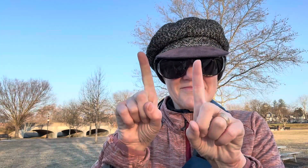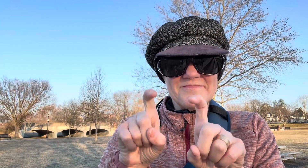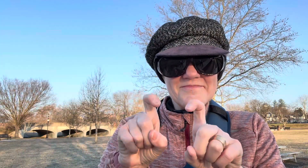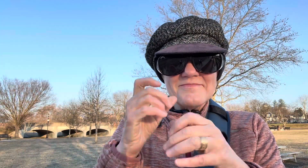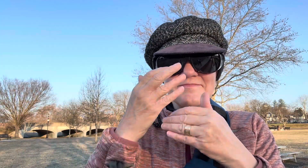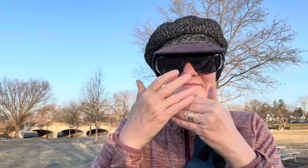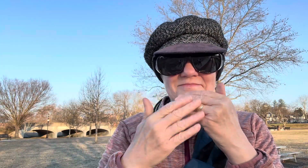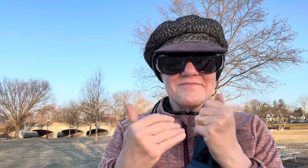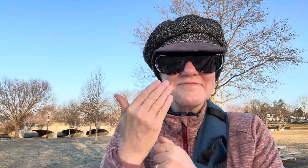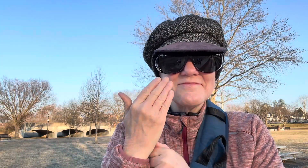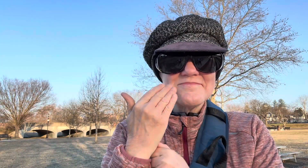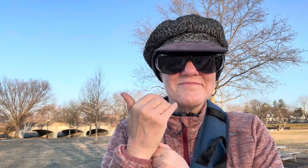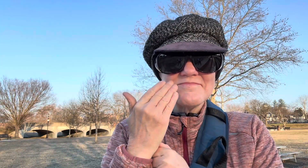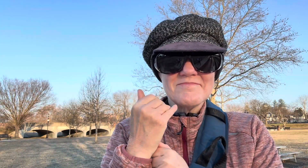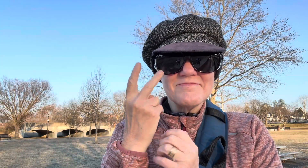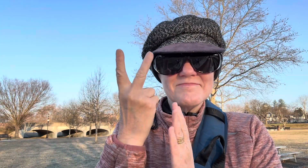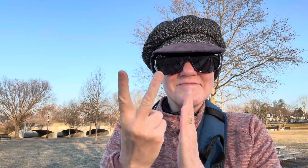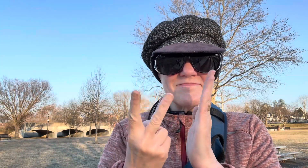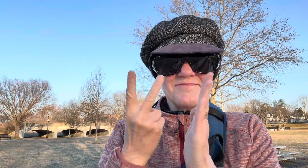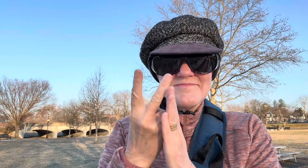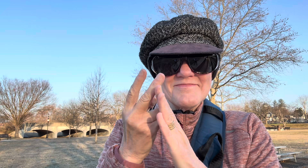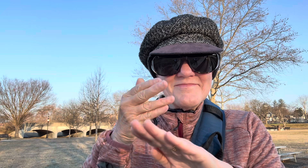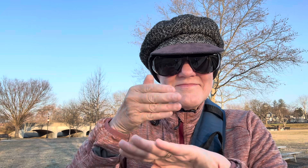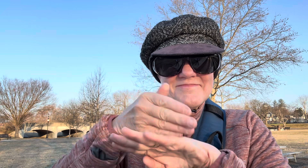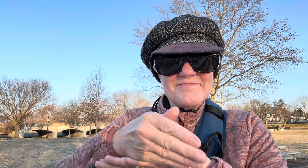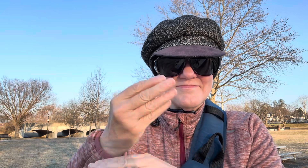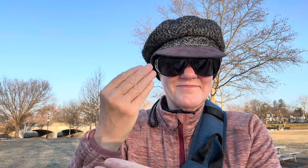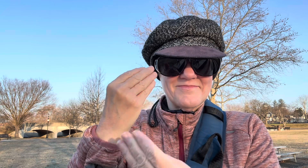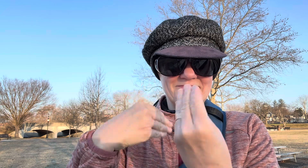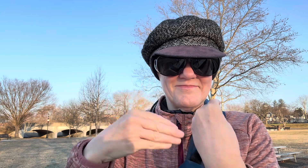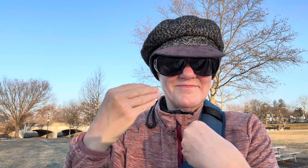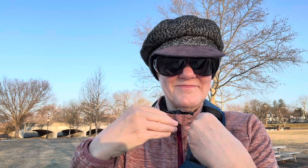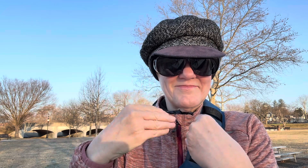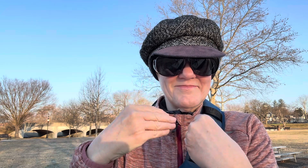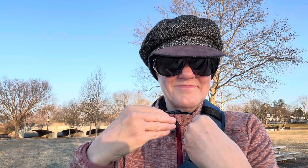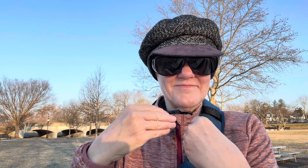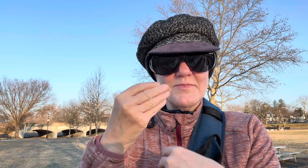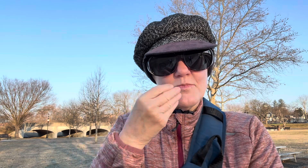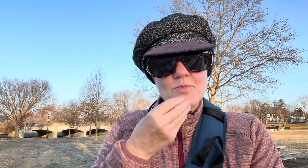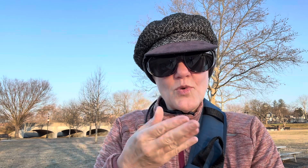The key is Dale has to test his blood sugar 2 hours after he eats.